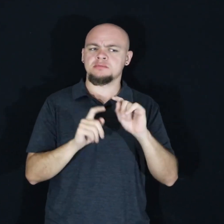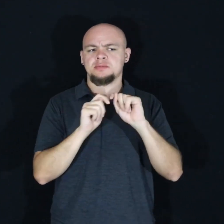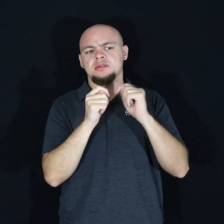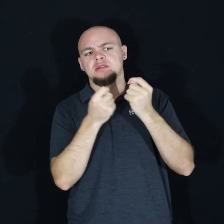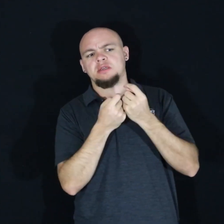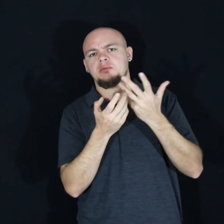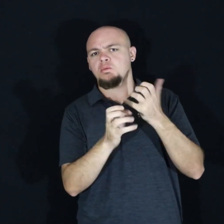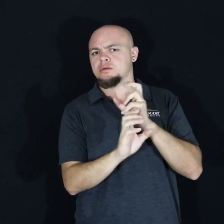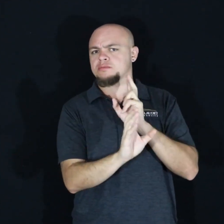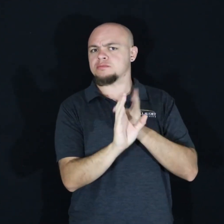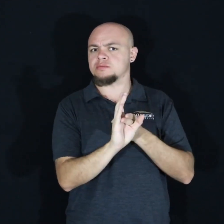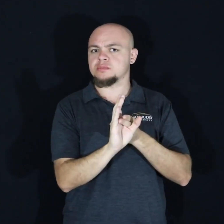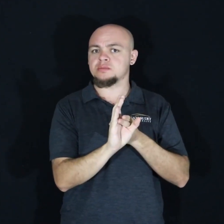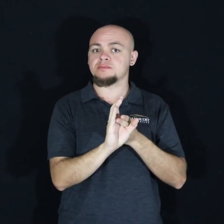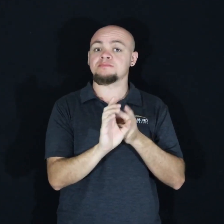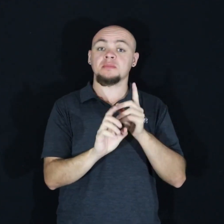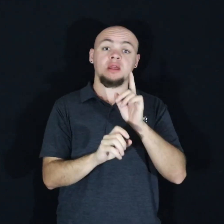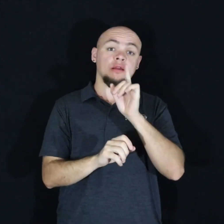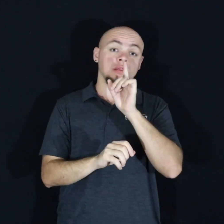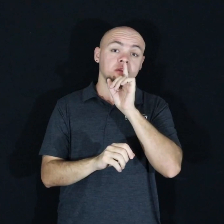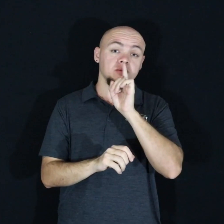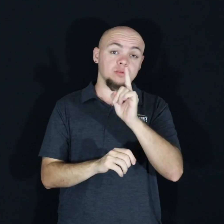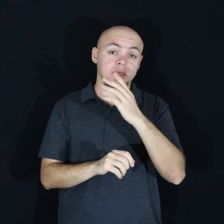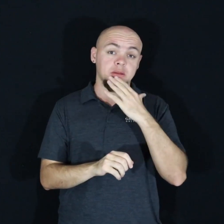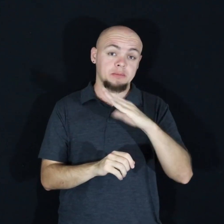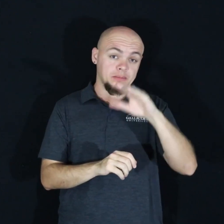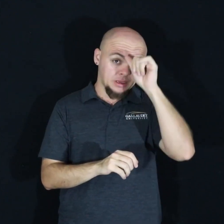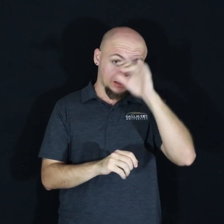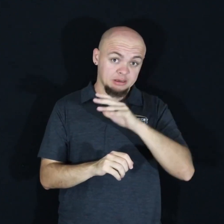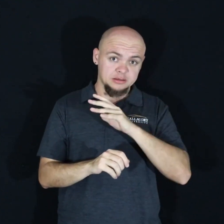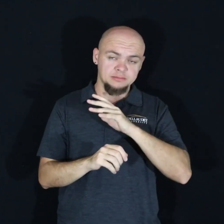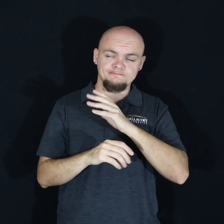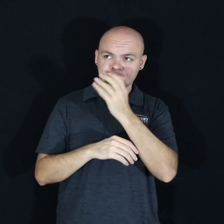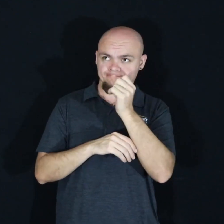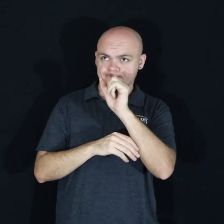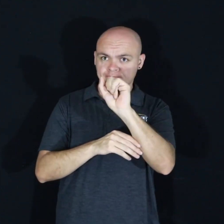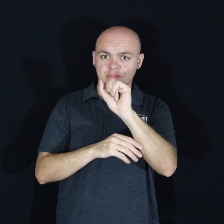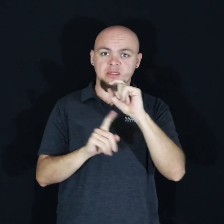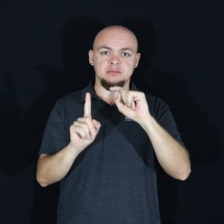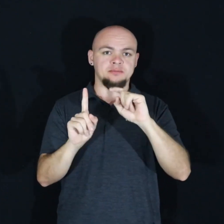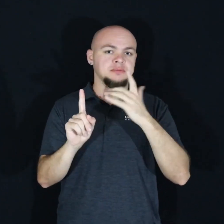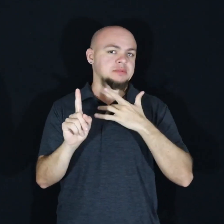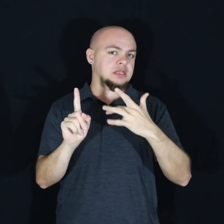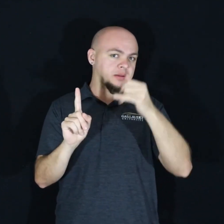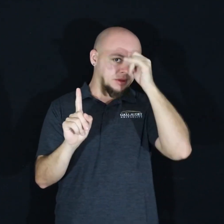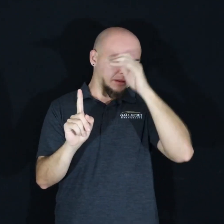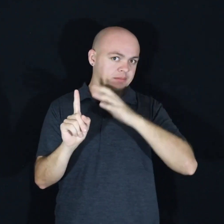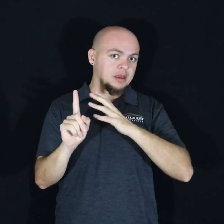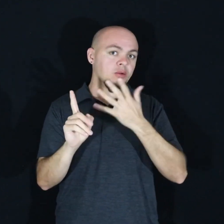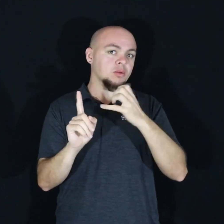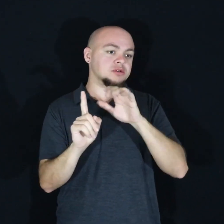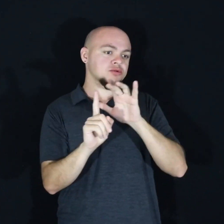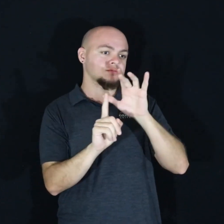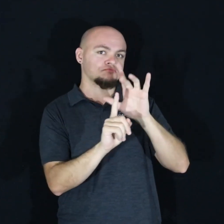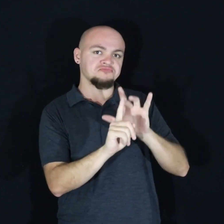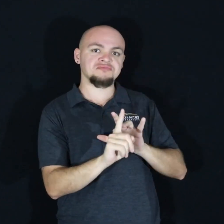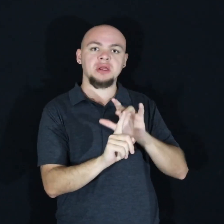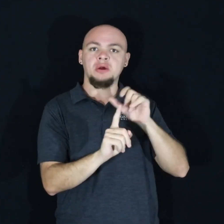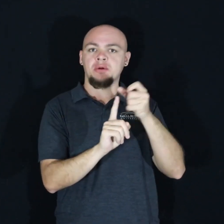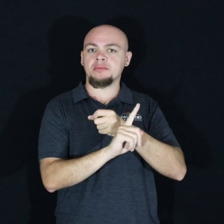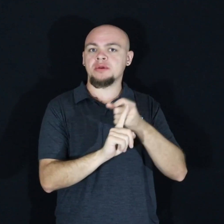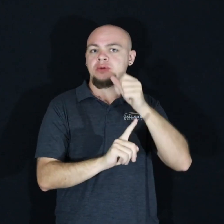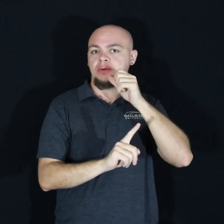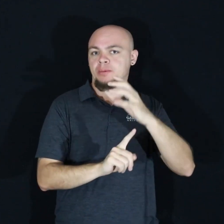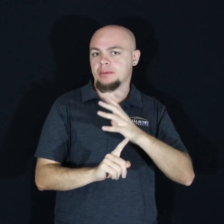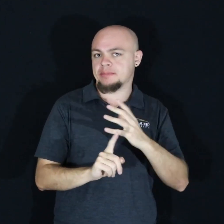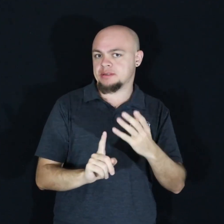and stands up against the real bad guys who are the men who want to abuse the women. And